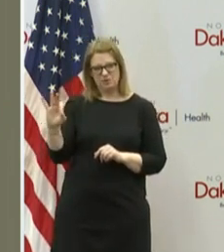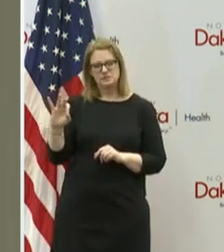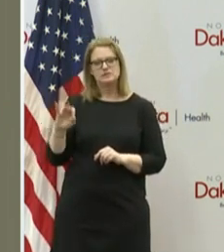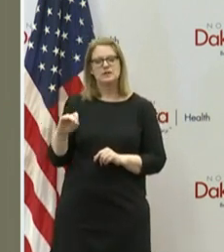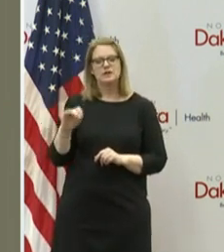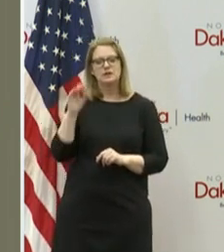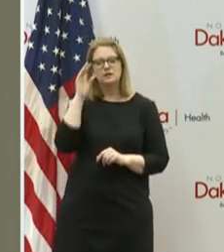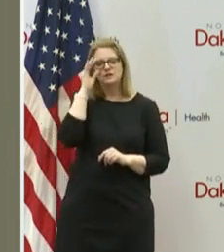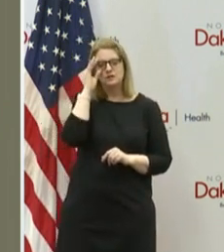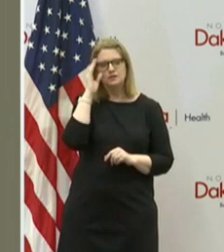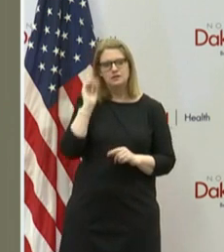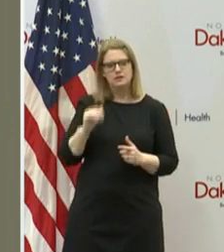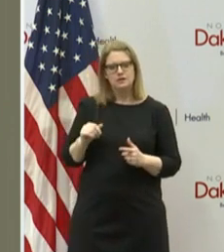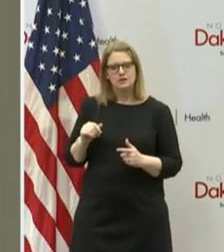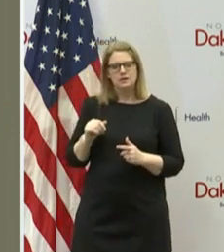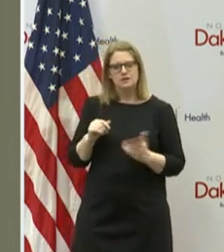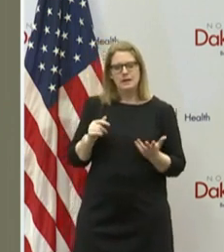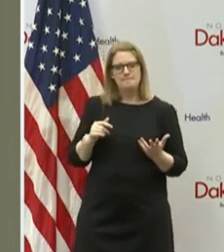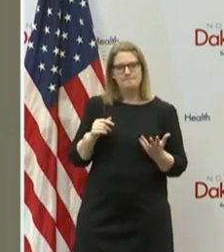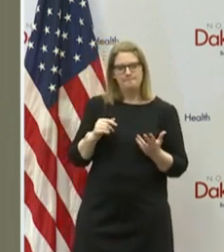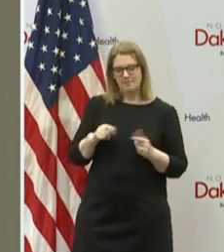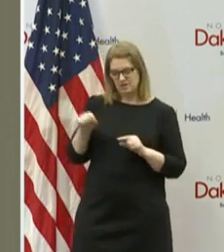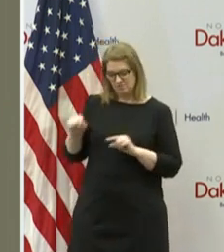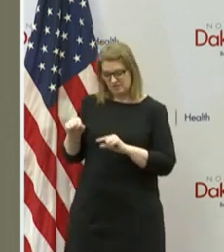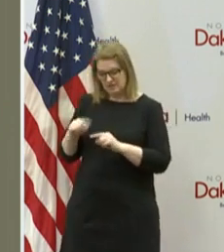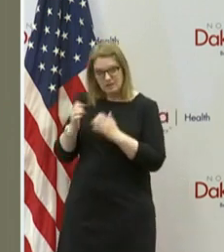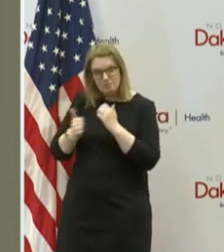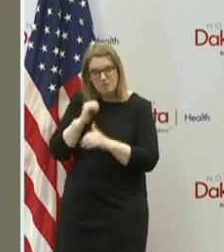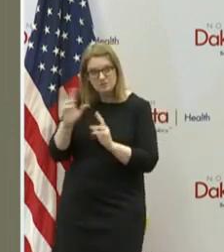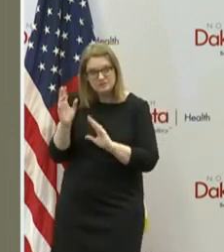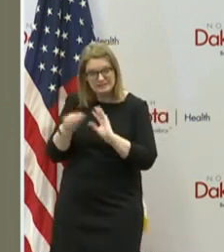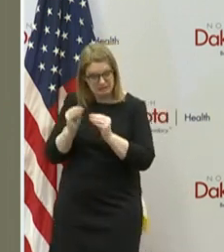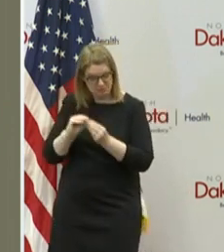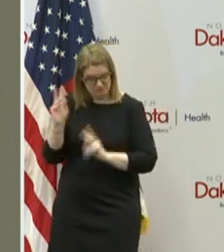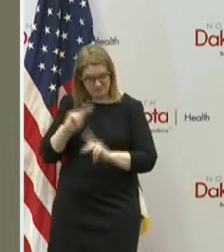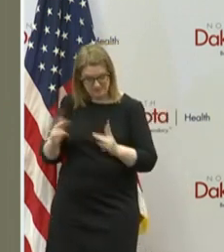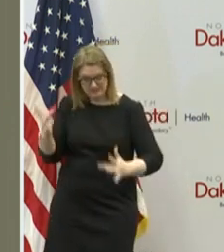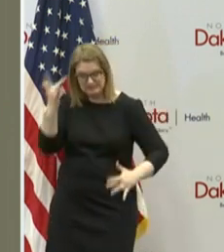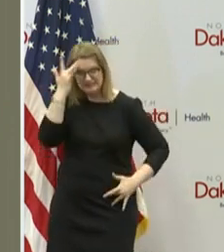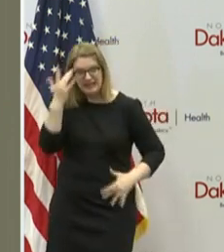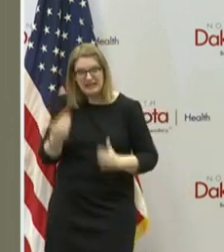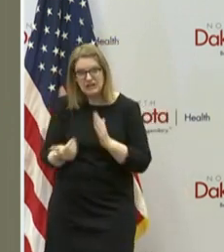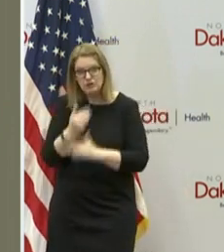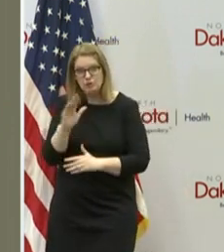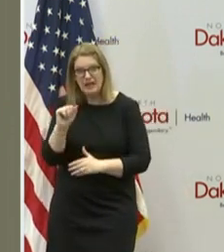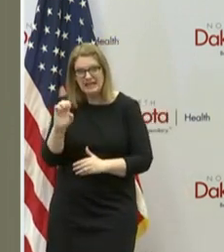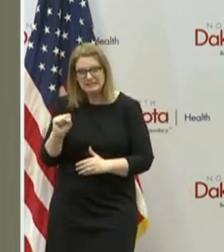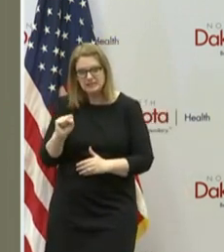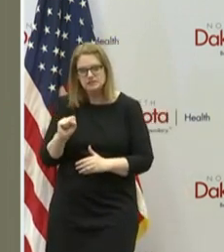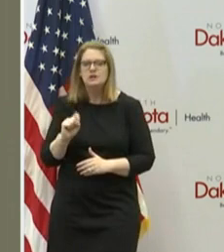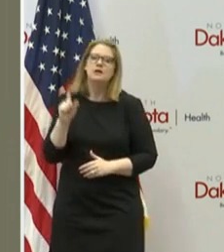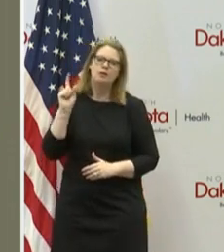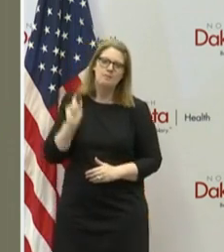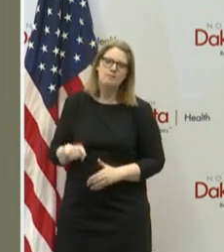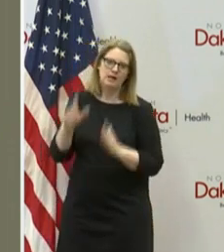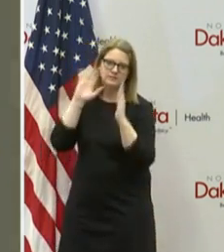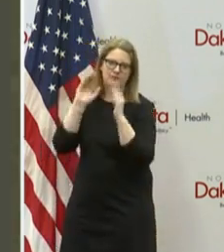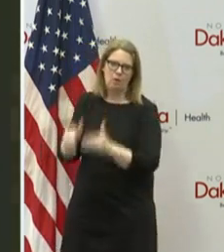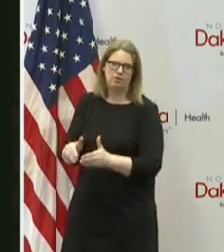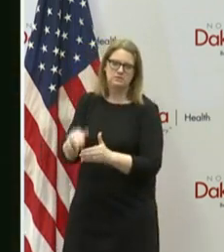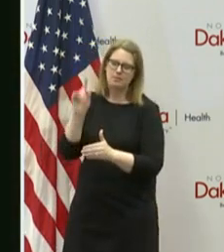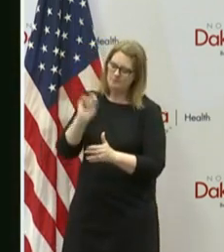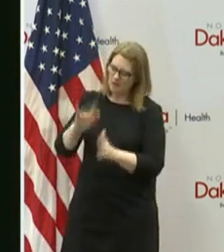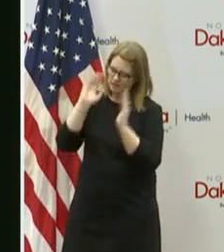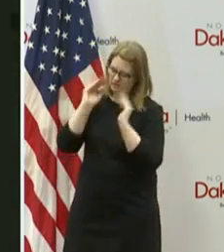Again, sure would make sense to everyone if that's where we've got our most number of active cases and most number of new cases. That's where we have to direct the majority of